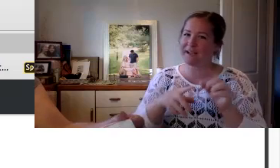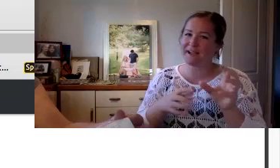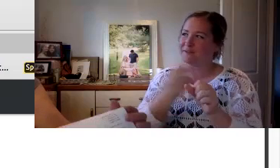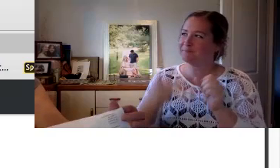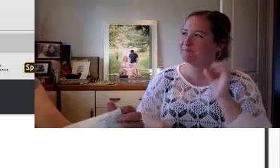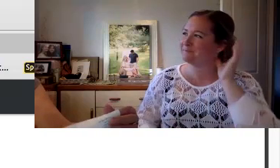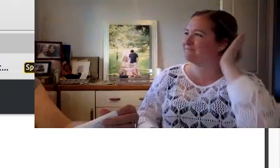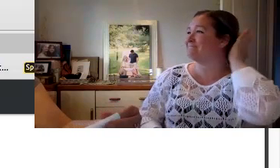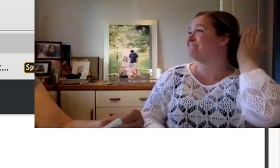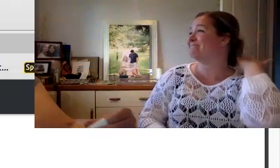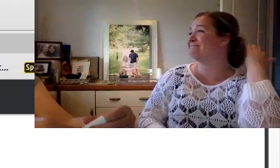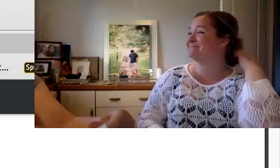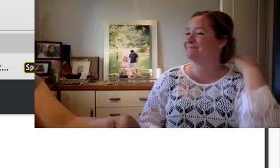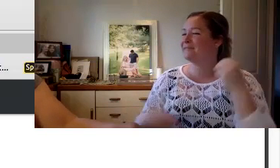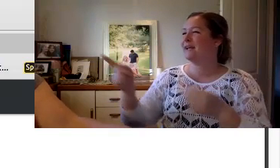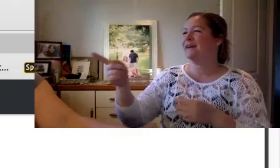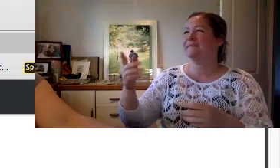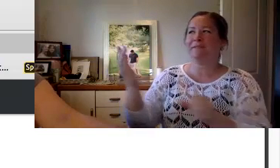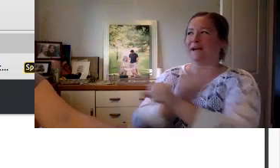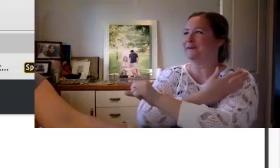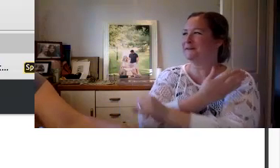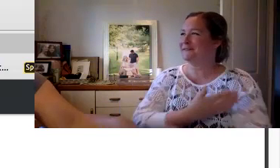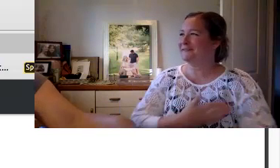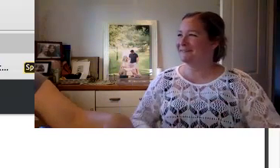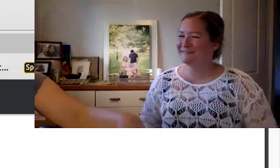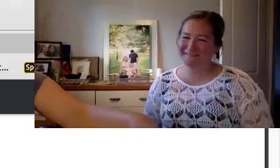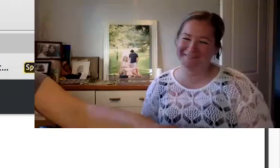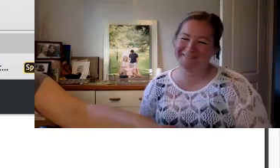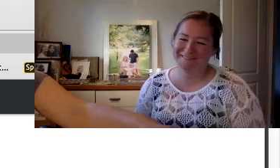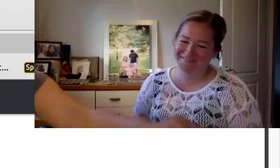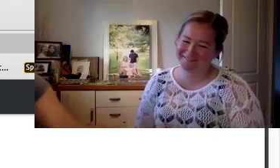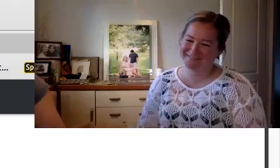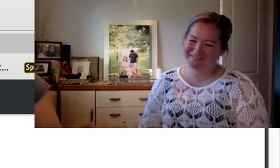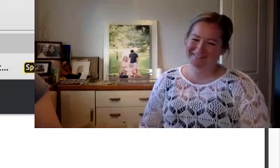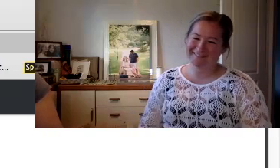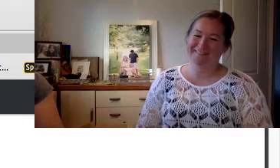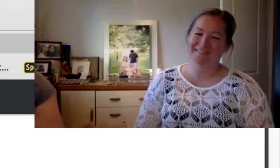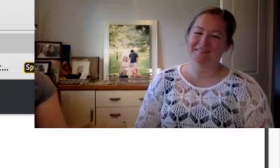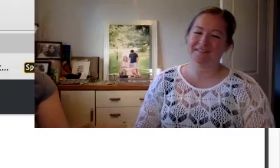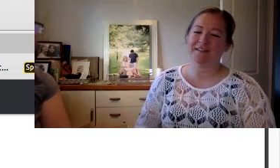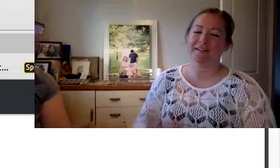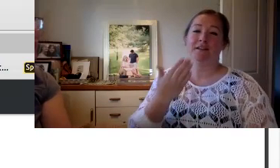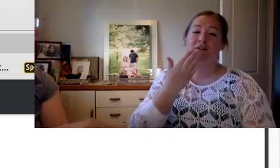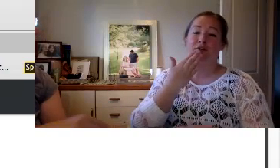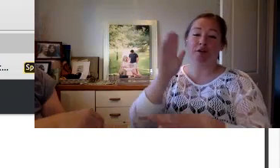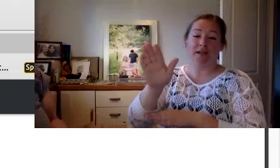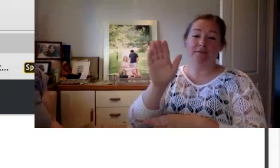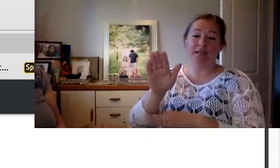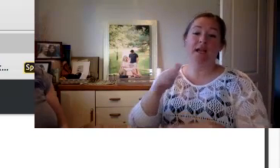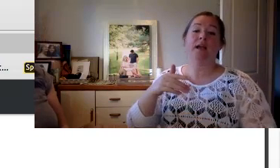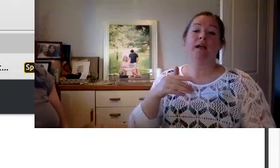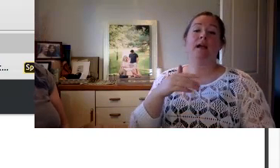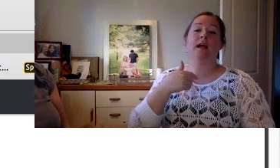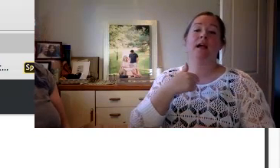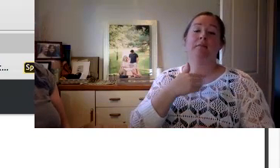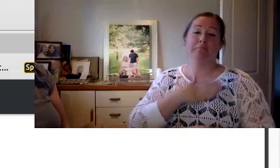See, I was doing it so quickly and my mom was doing something else. You're fired, Mom. Thanks. Thanks, Alex. I'm going to say, good